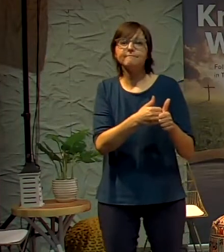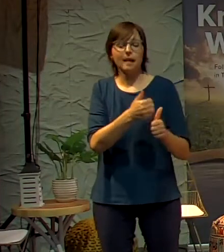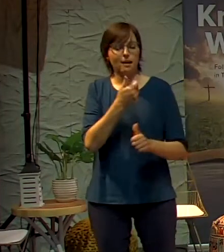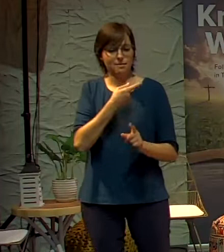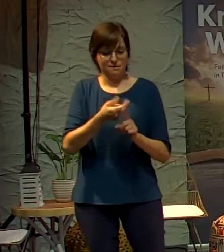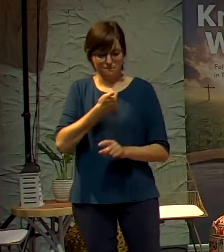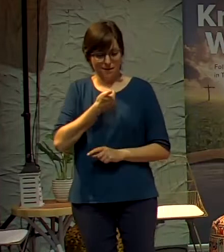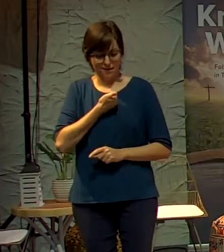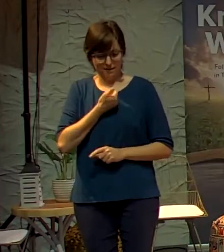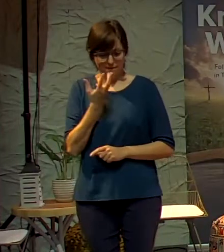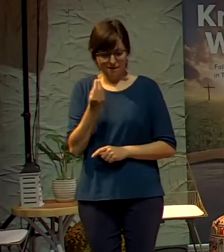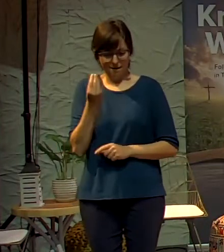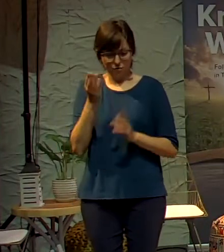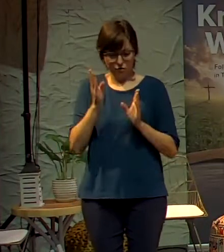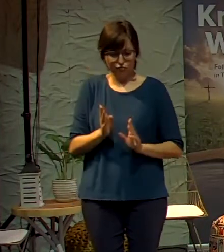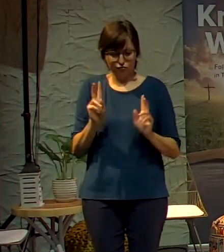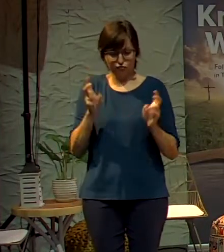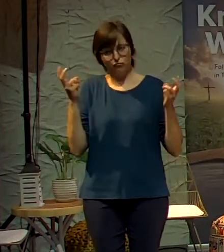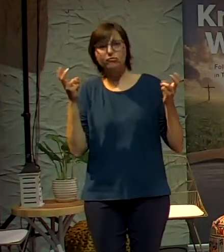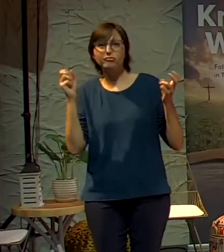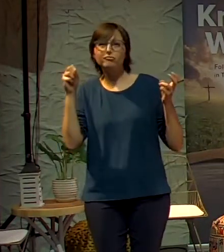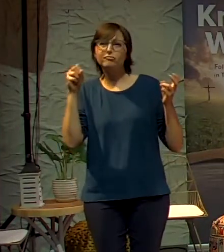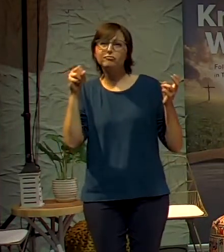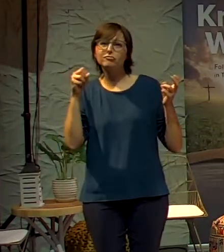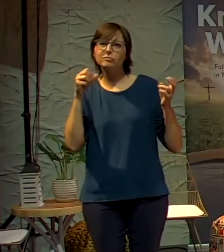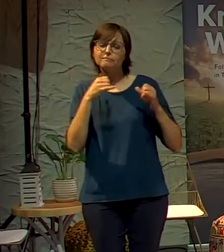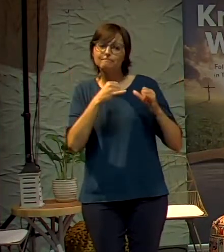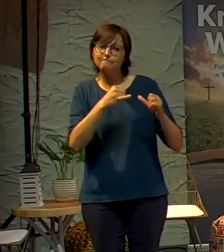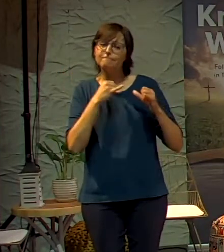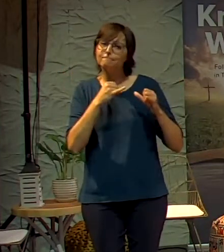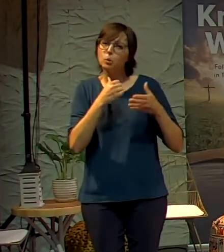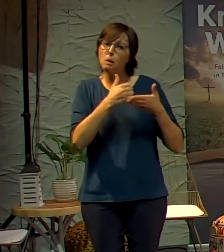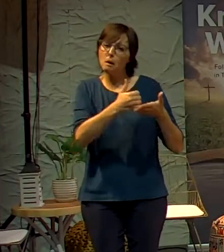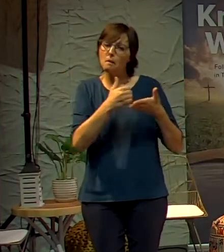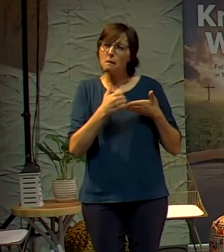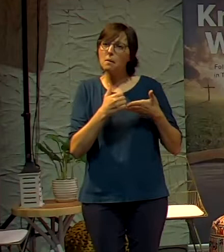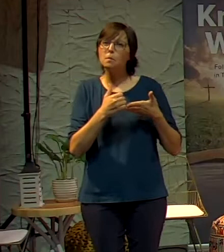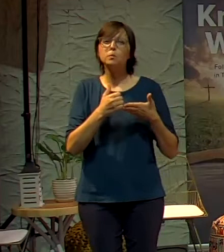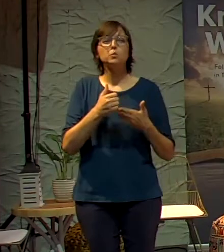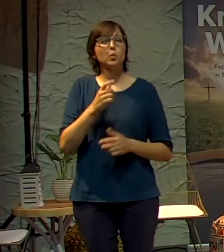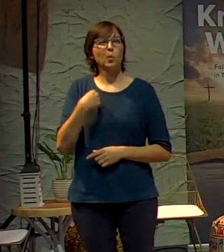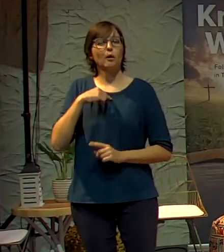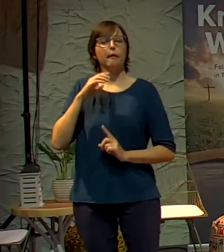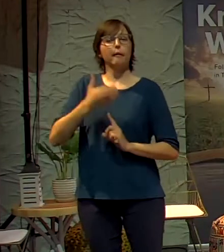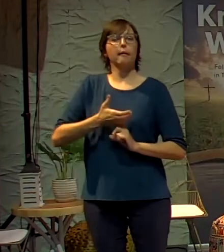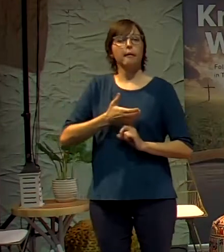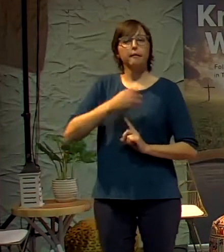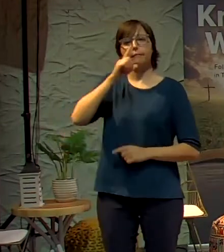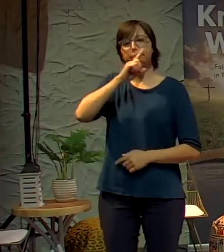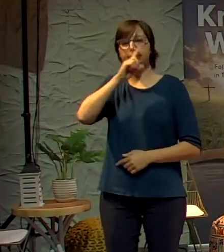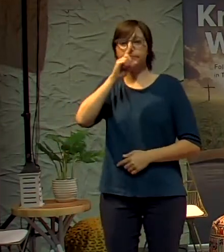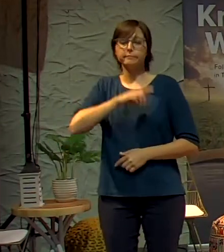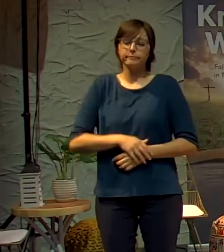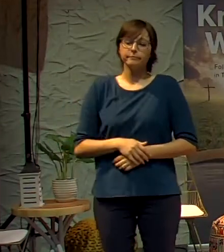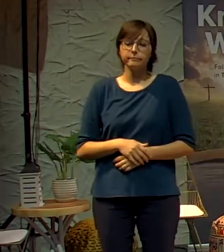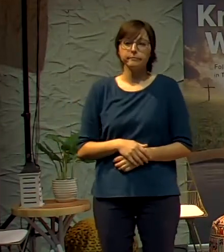think we should sort of liberate ourselves from fronting, from putting a mask on, from trying to look